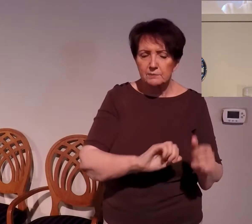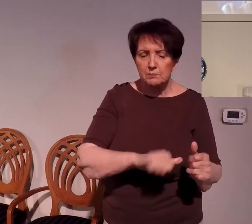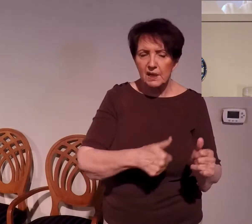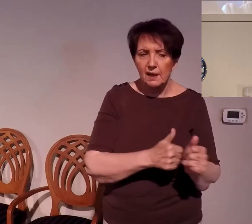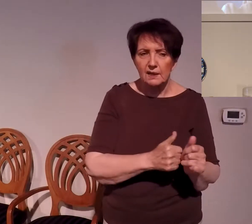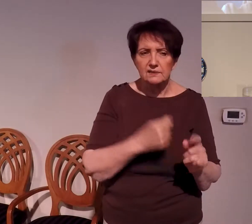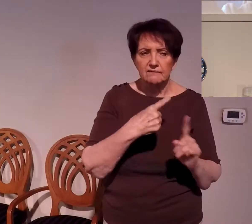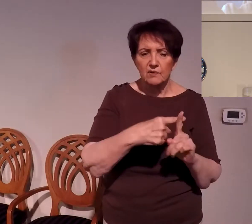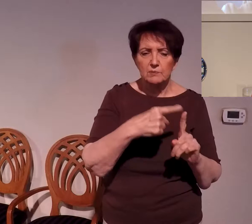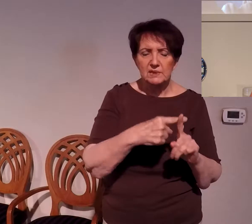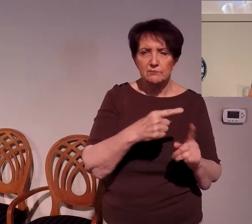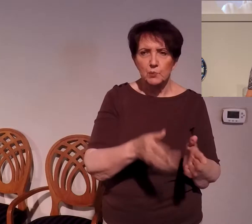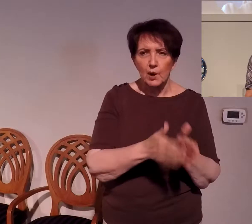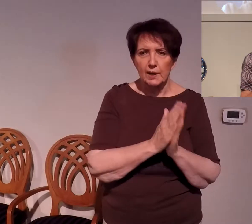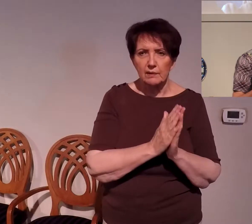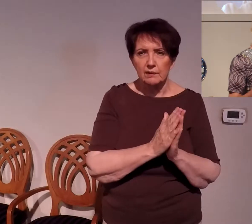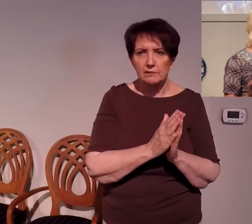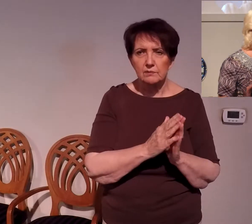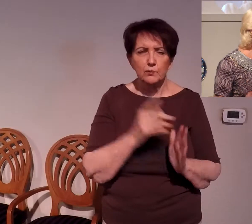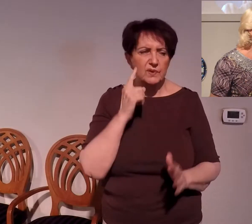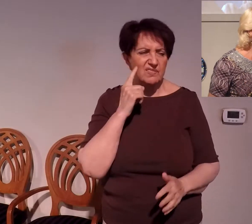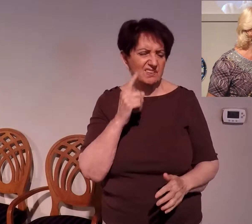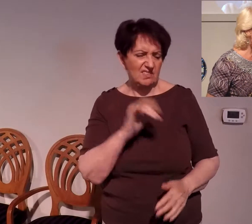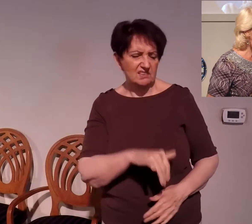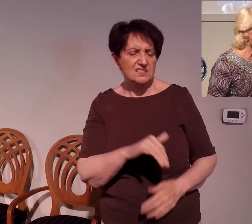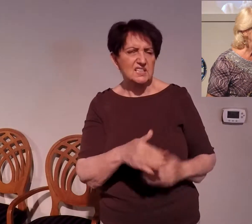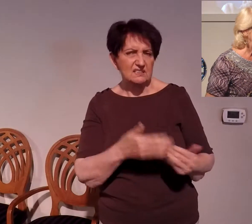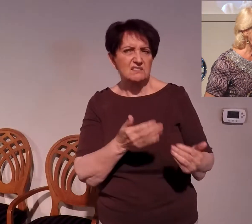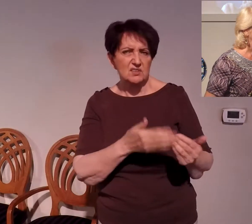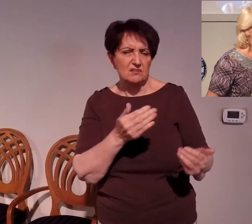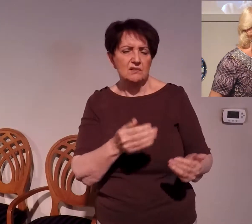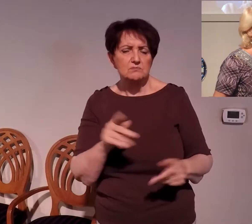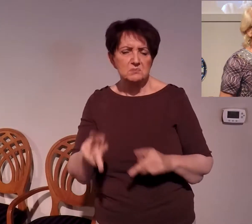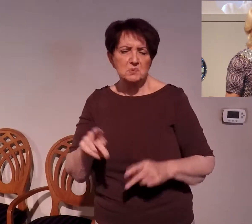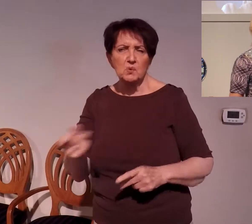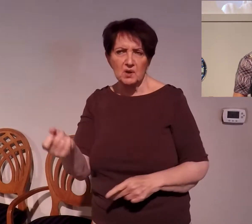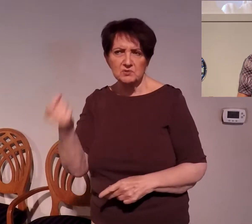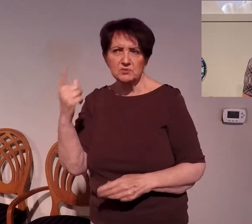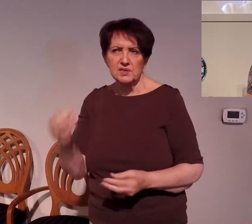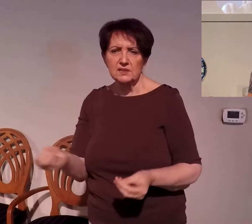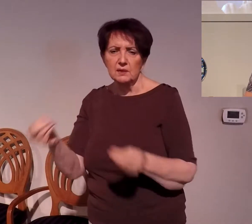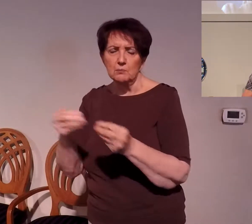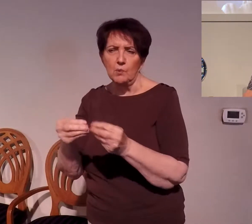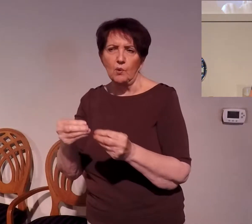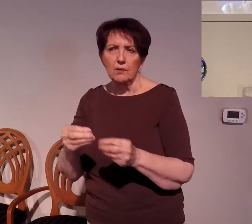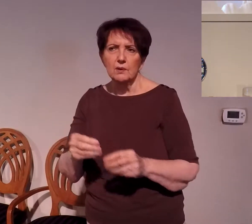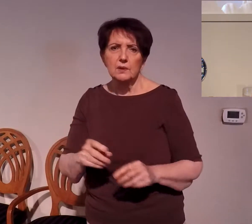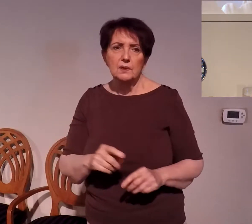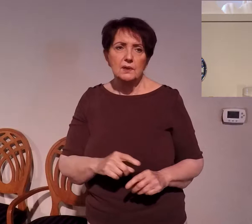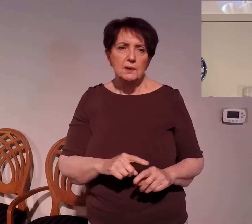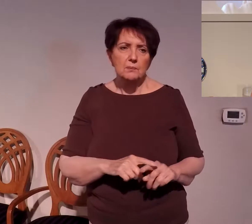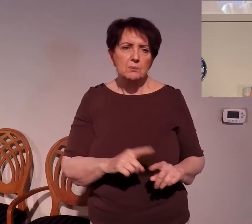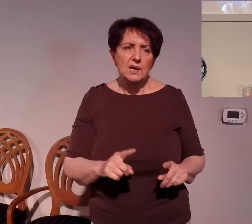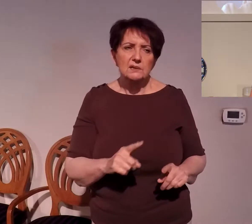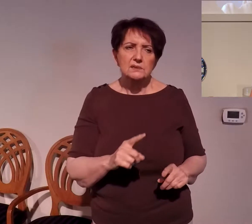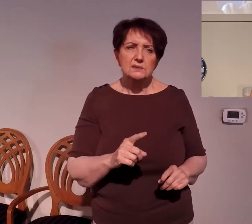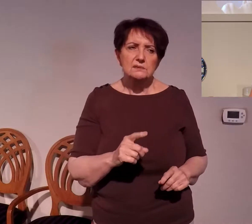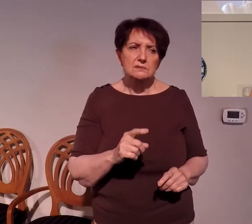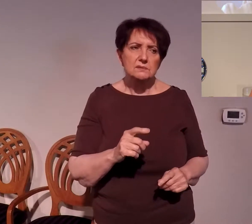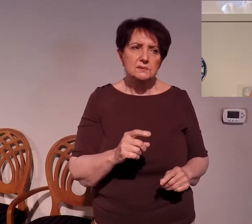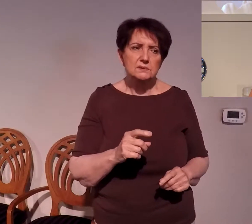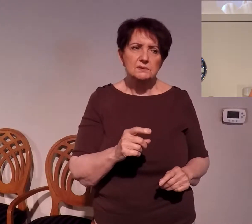hold of and that people will understand it a little bit more. But it's not prayer in any way that we've ever learned